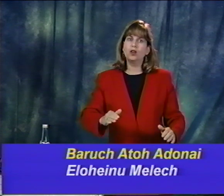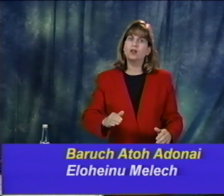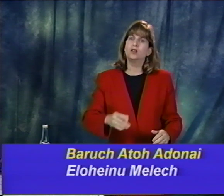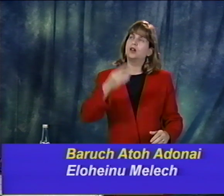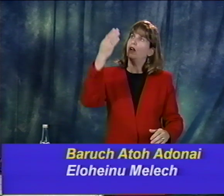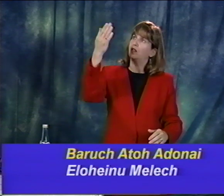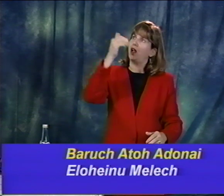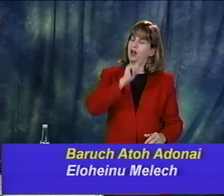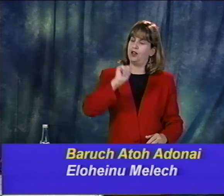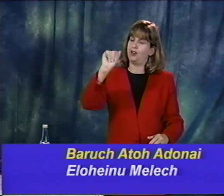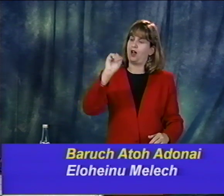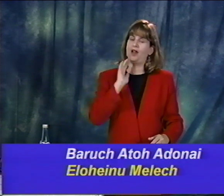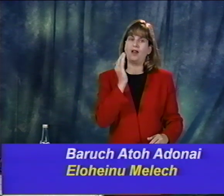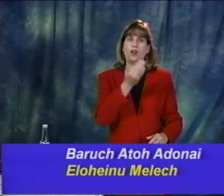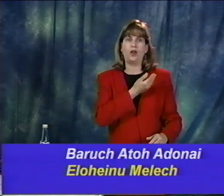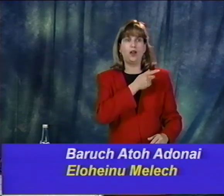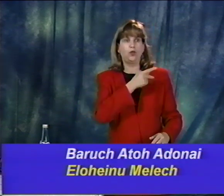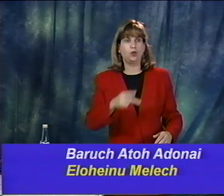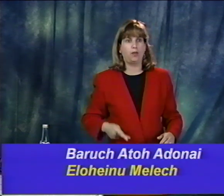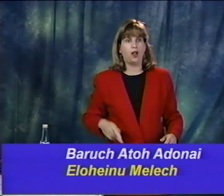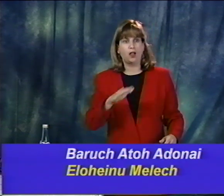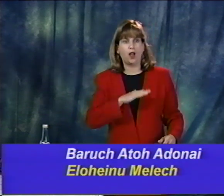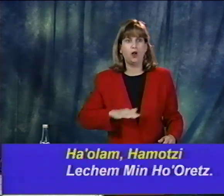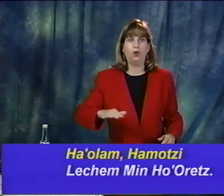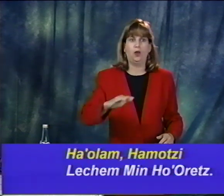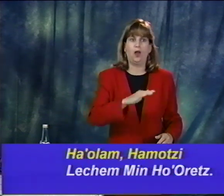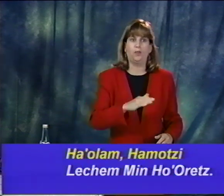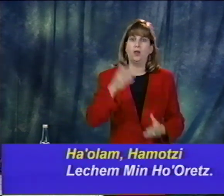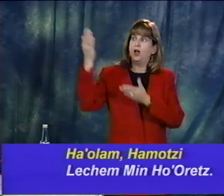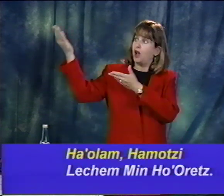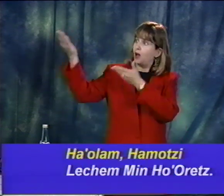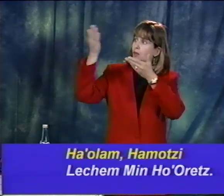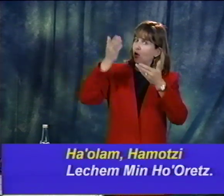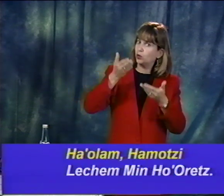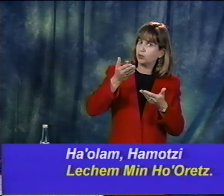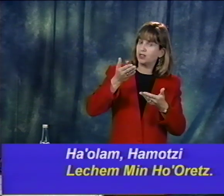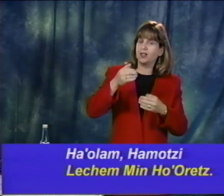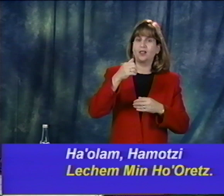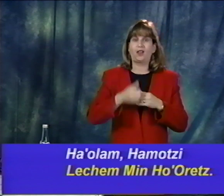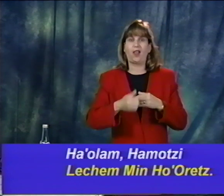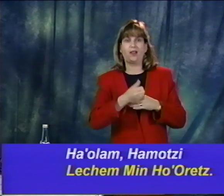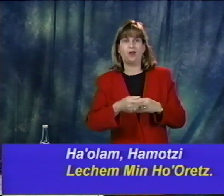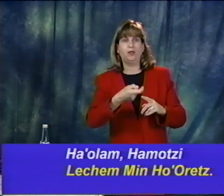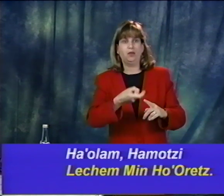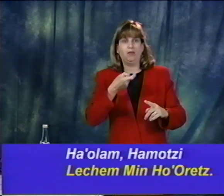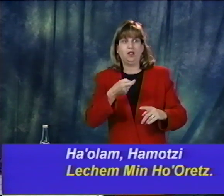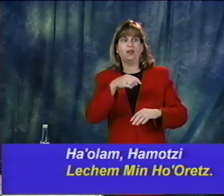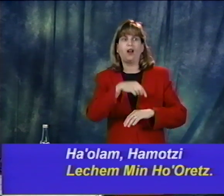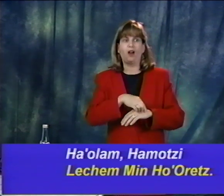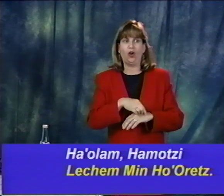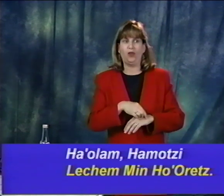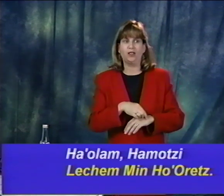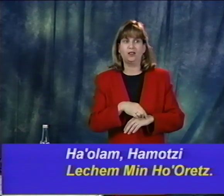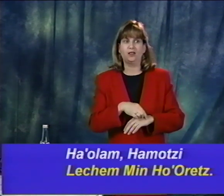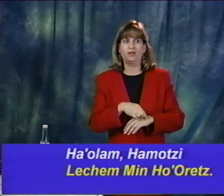Baruch atah Adonai Eloheinu melech haolam, hamotzi lechem min haaretz.